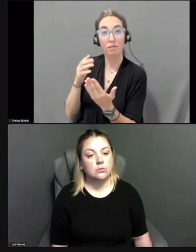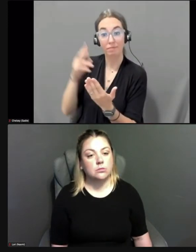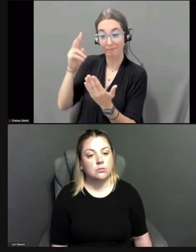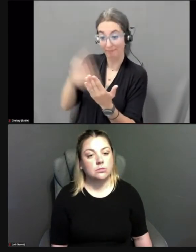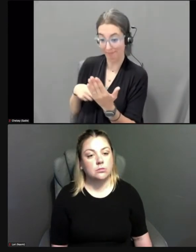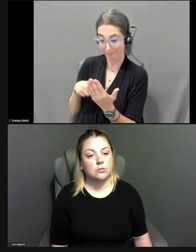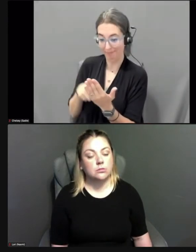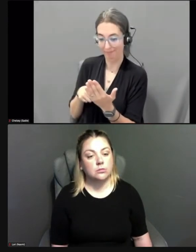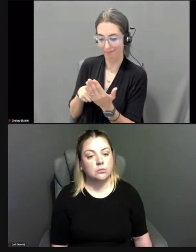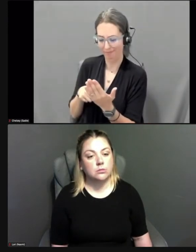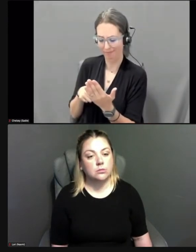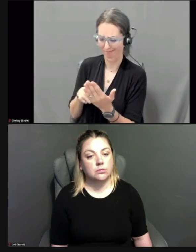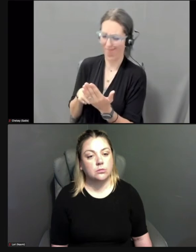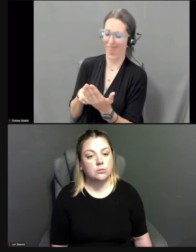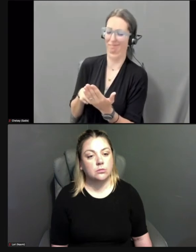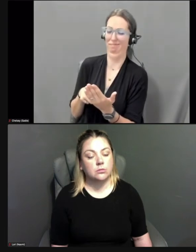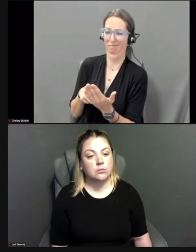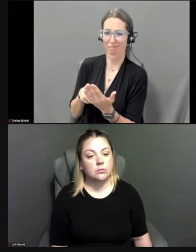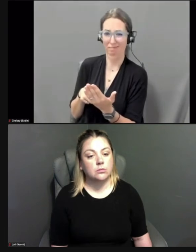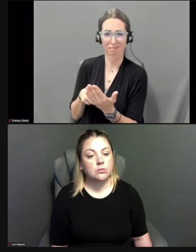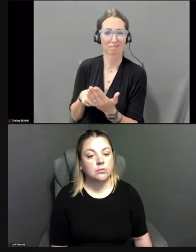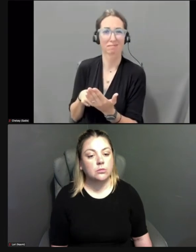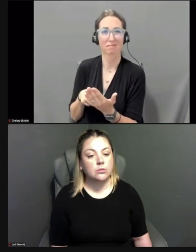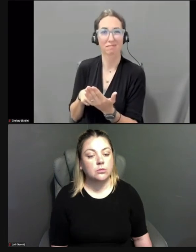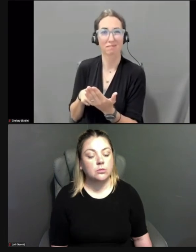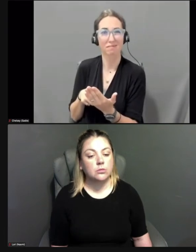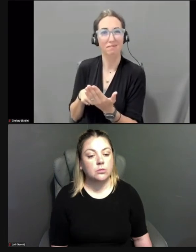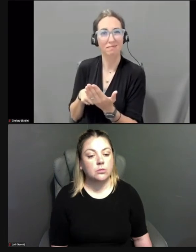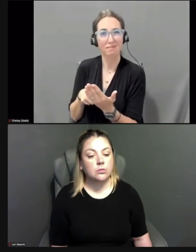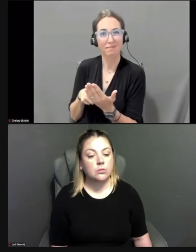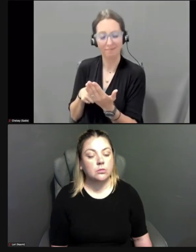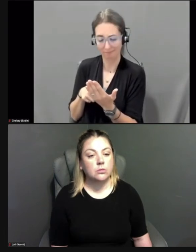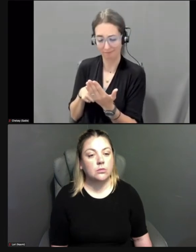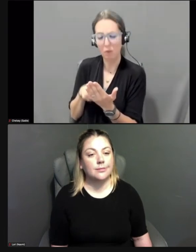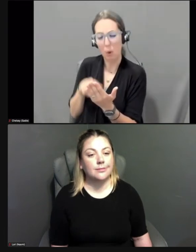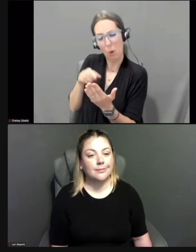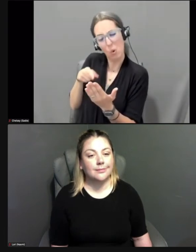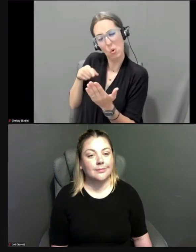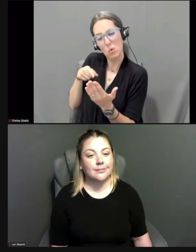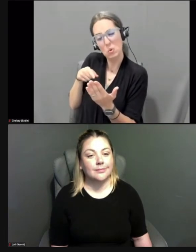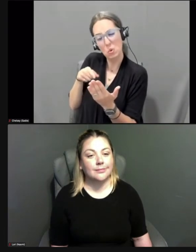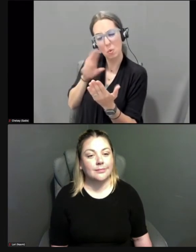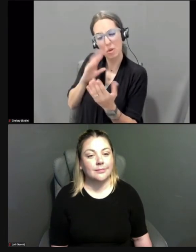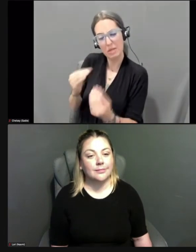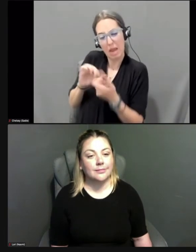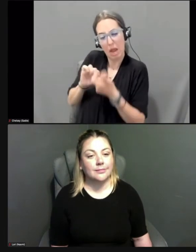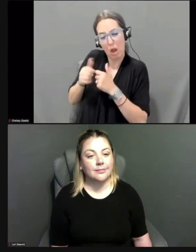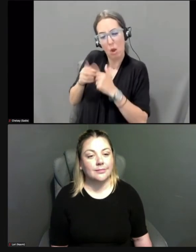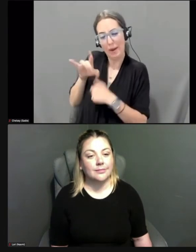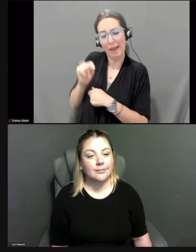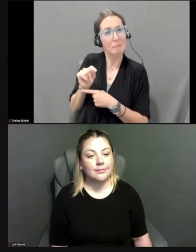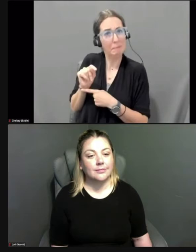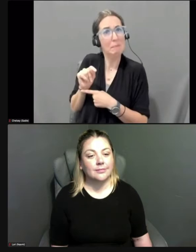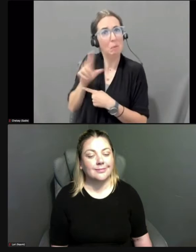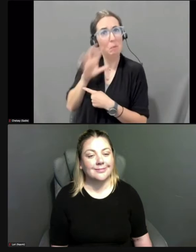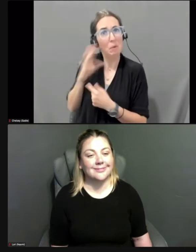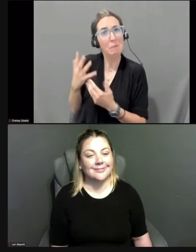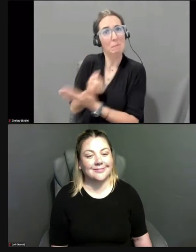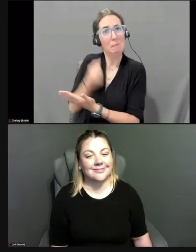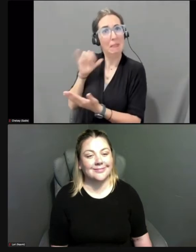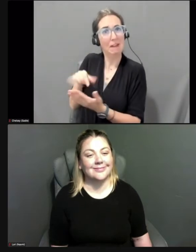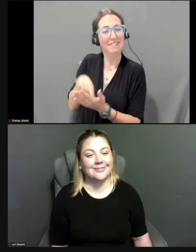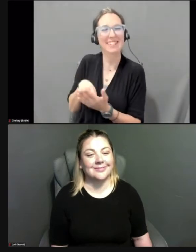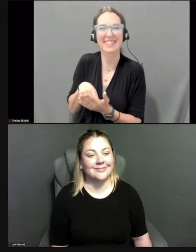mind, I was like, oh, I'm going to turn this into a diet. And I think Of course. Yeah. I think